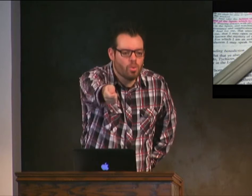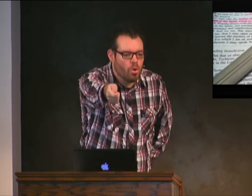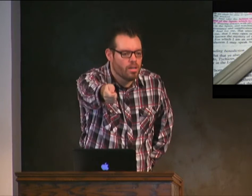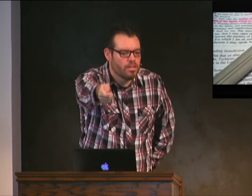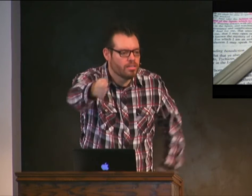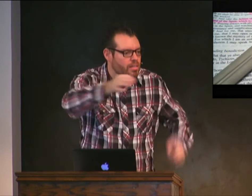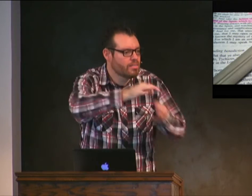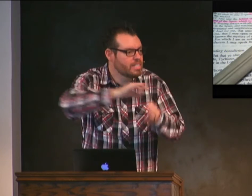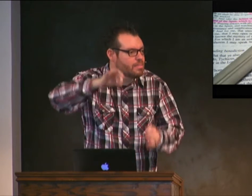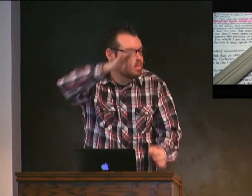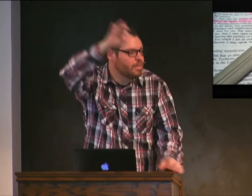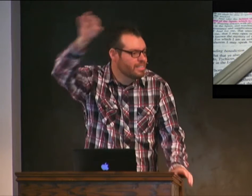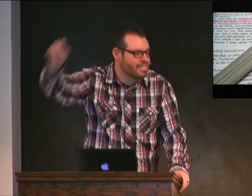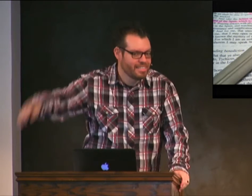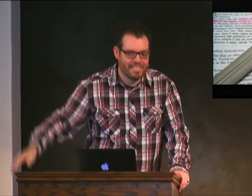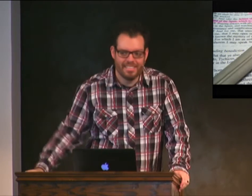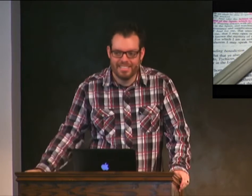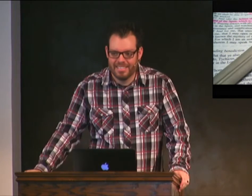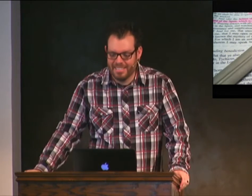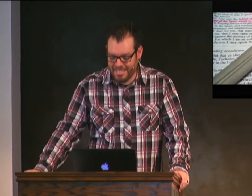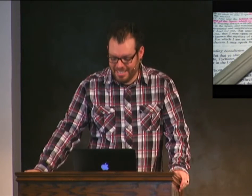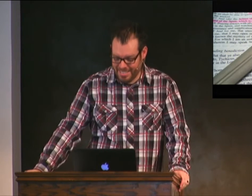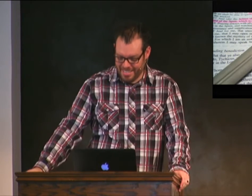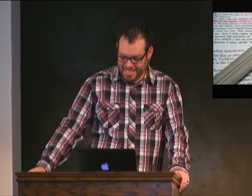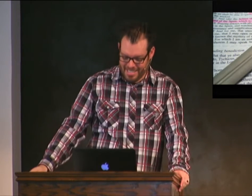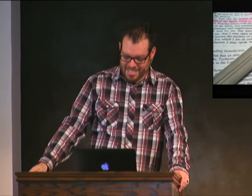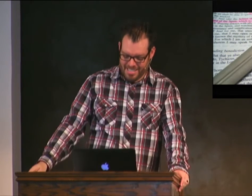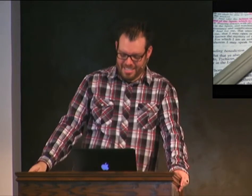The sword of the Spirit.